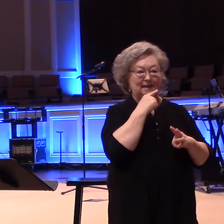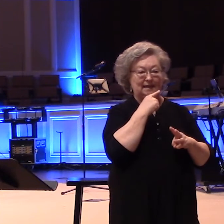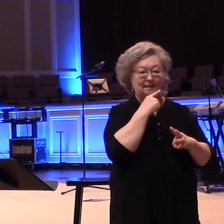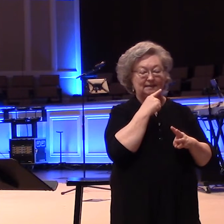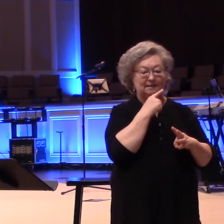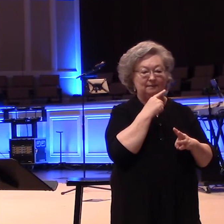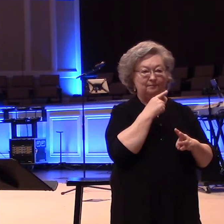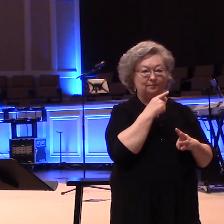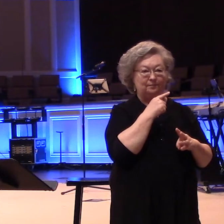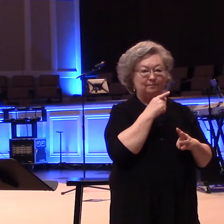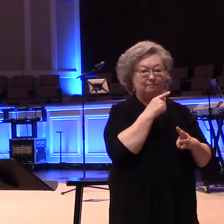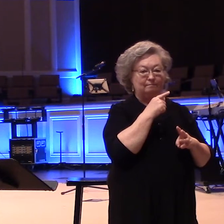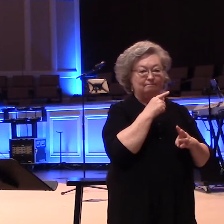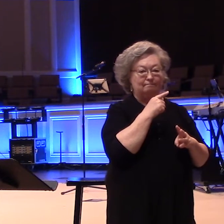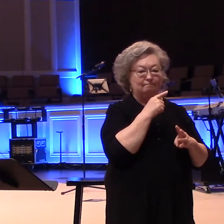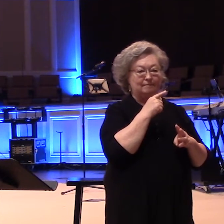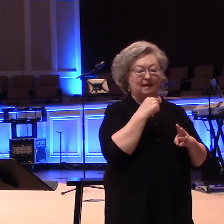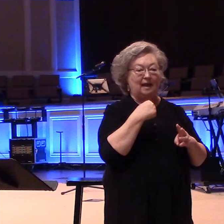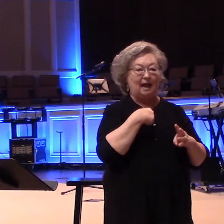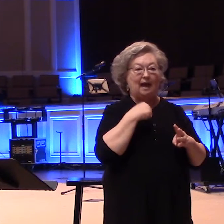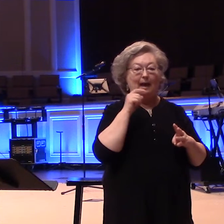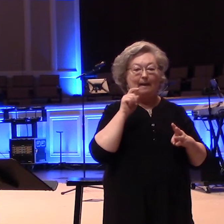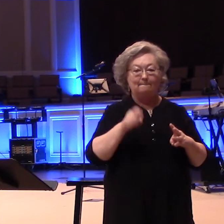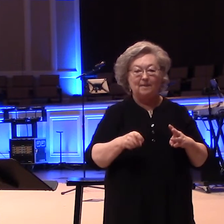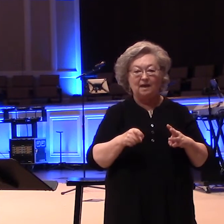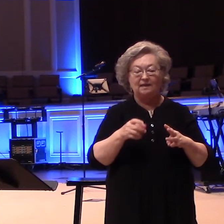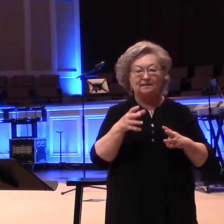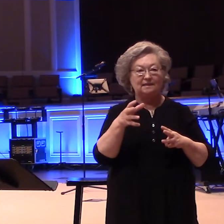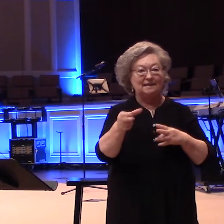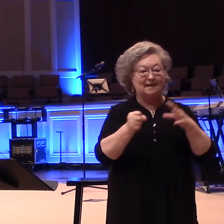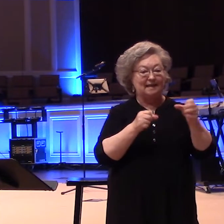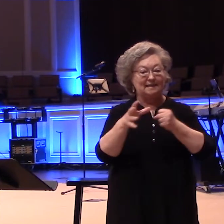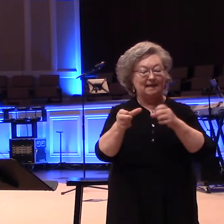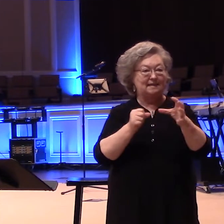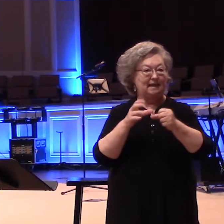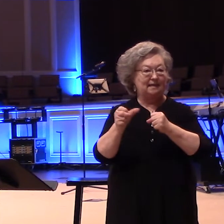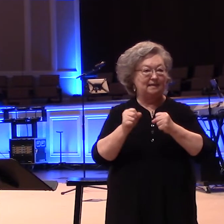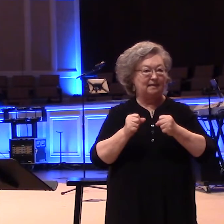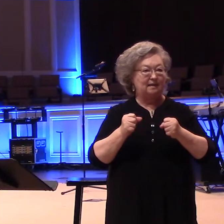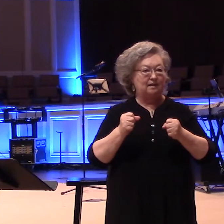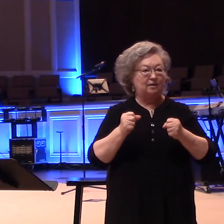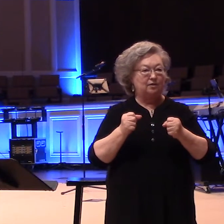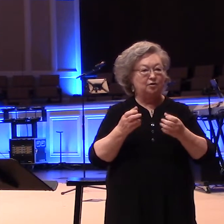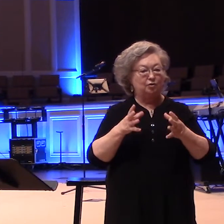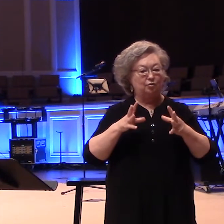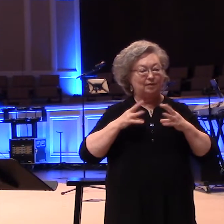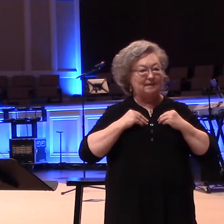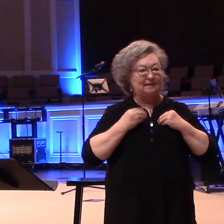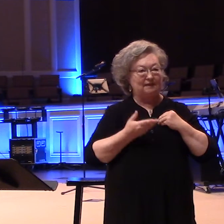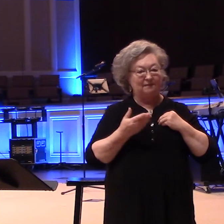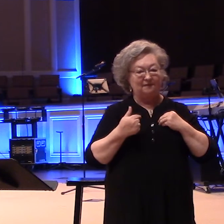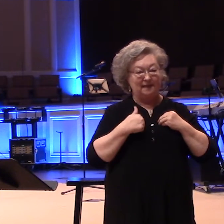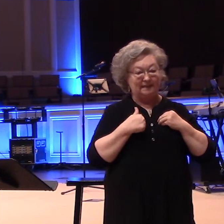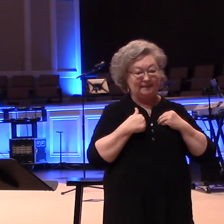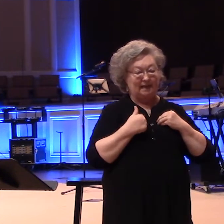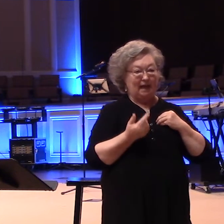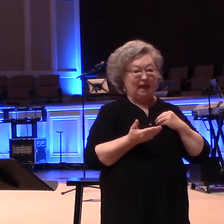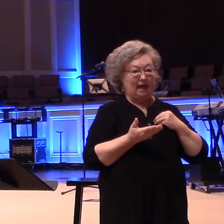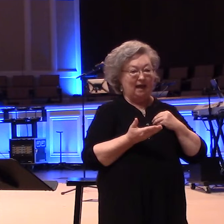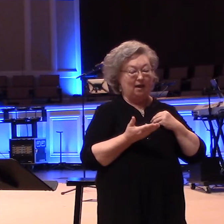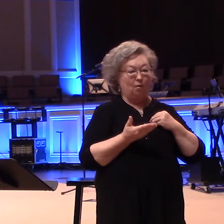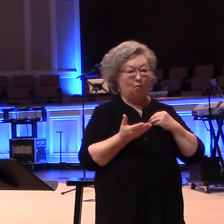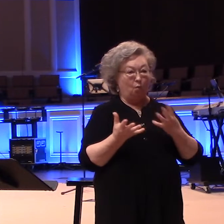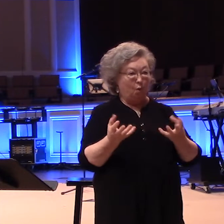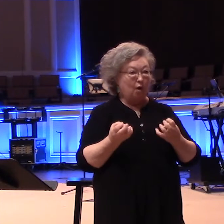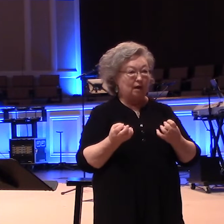And there's a supernatural stronghold-breaking power in the biblical obedience of giving. And God says, I'll rebuke the